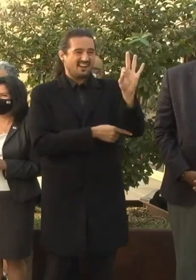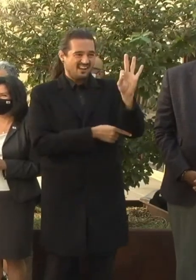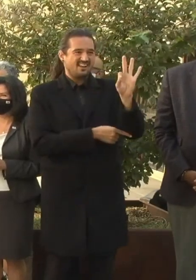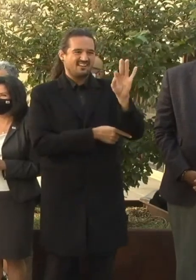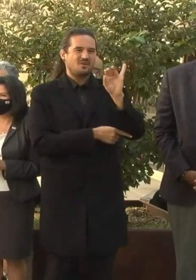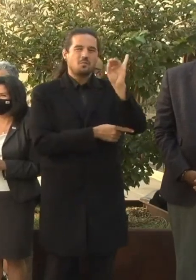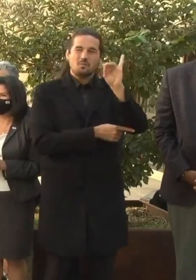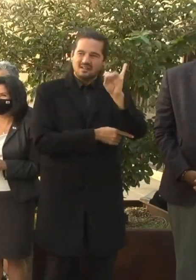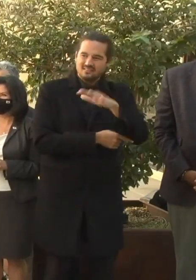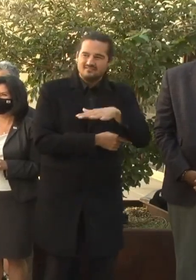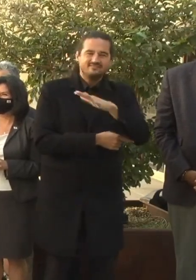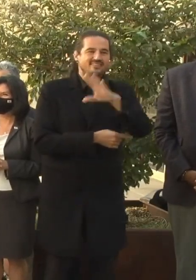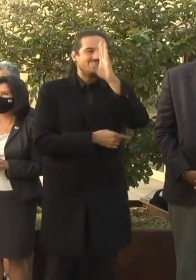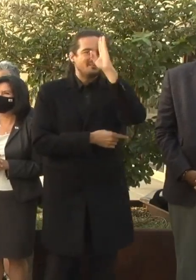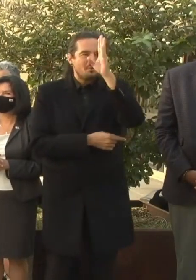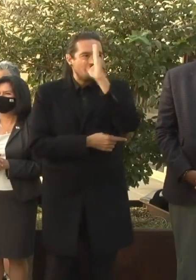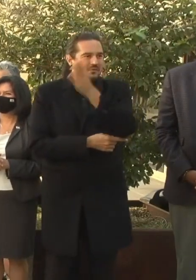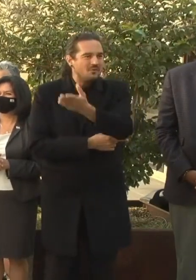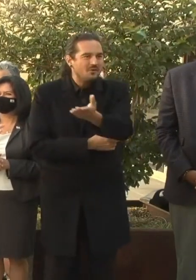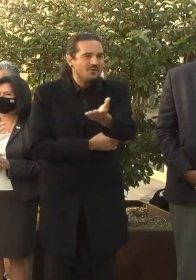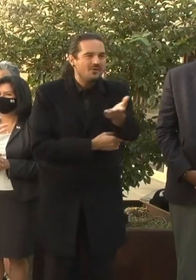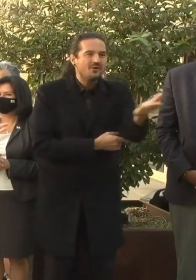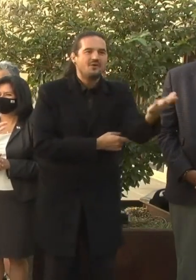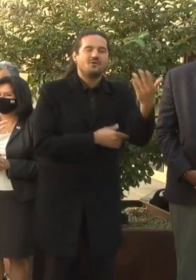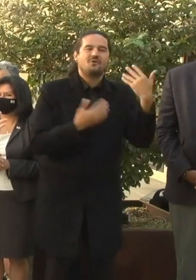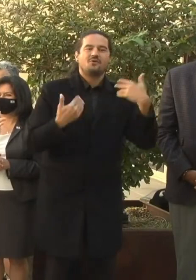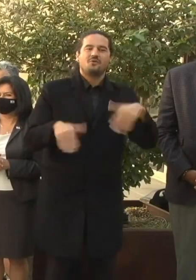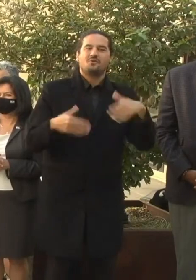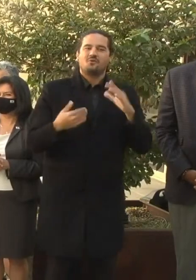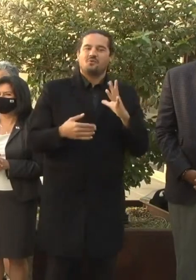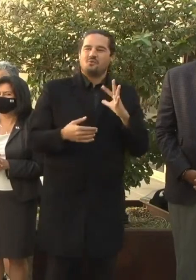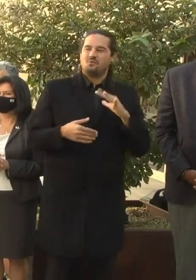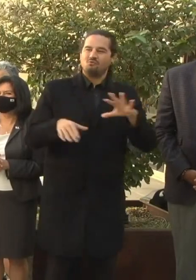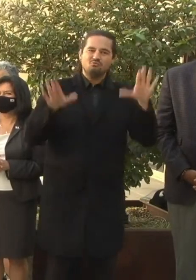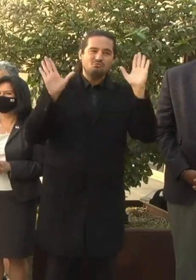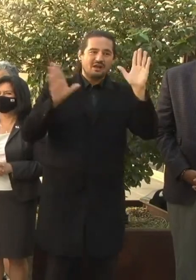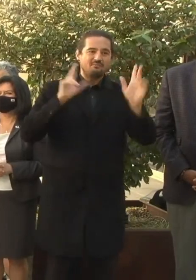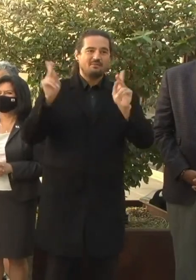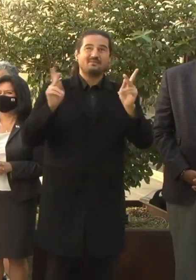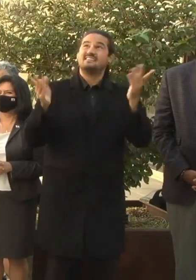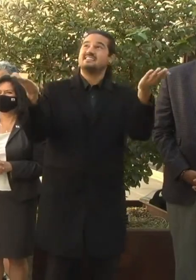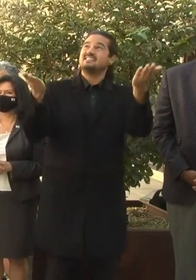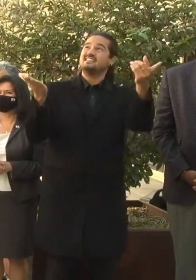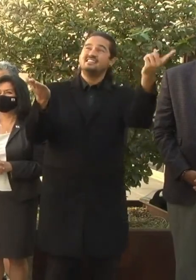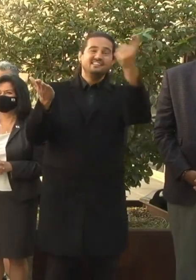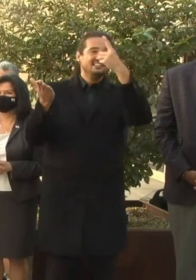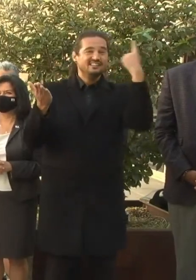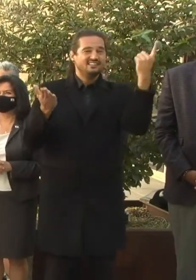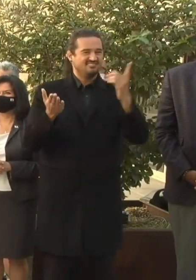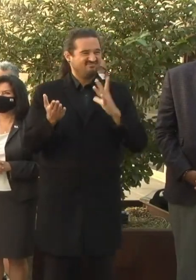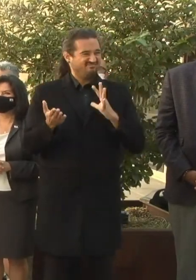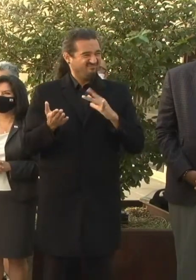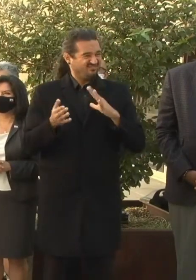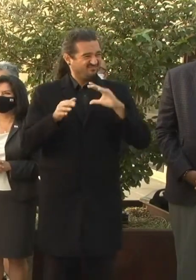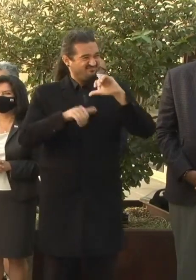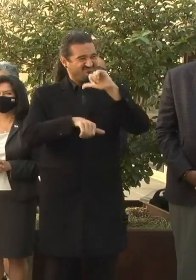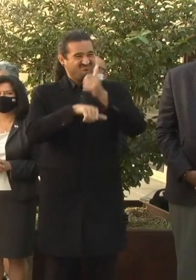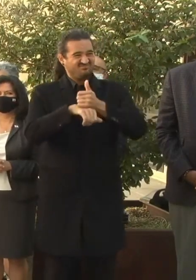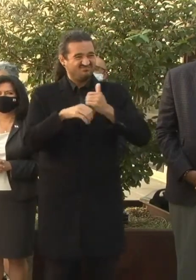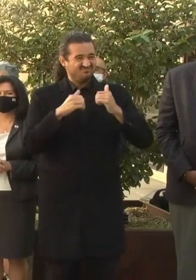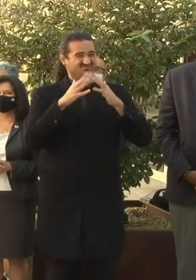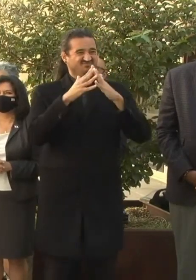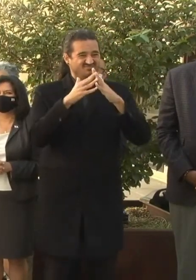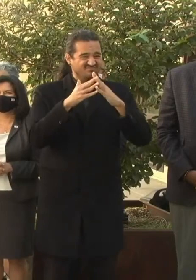gets to live in this amazing housing development, you also have great access to go and see our